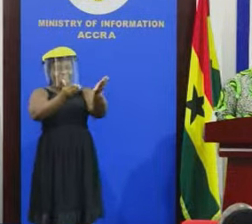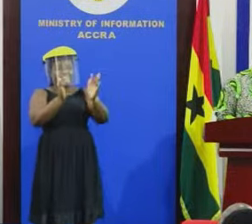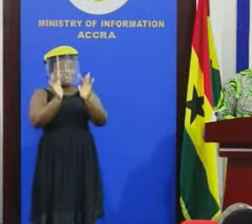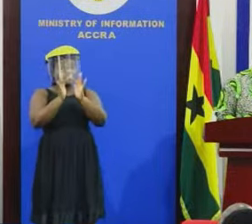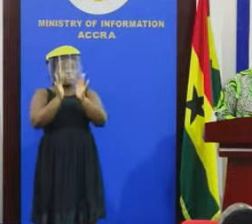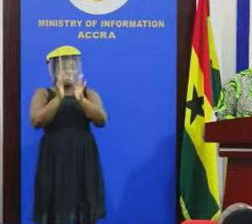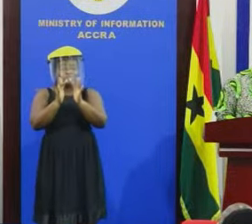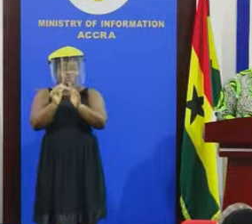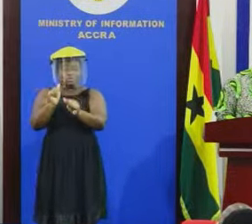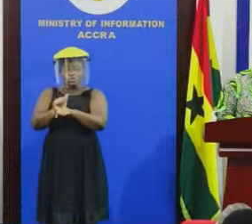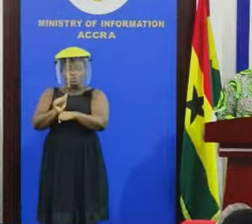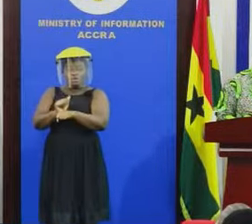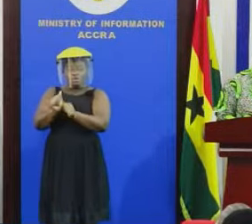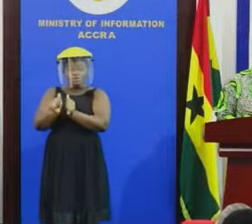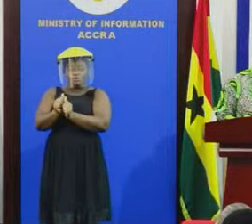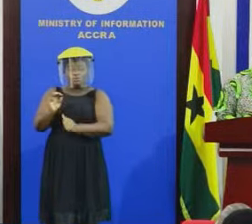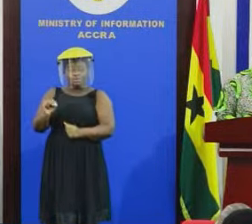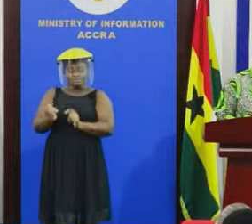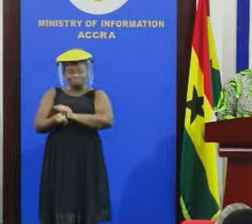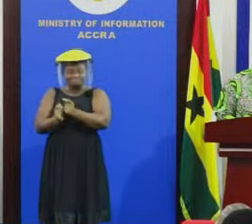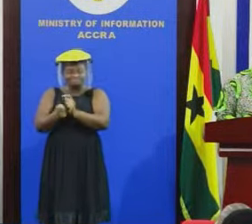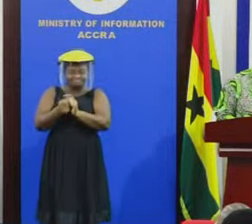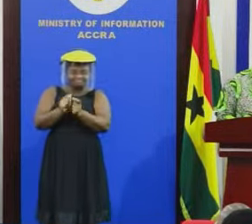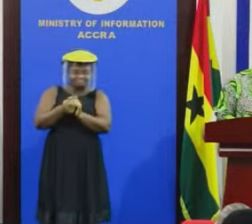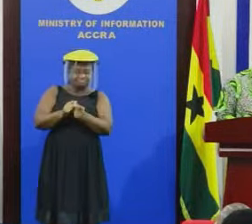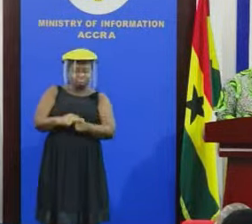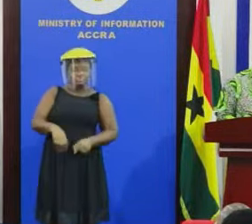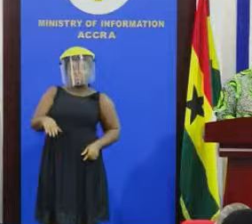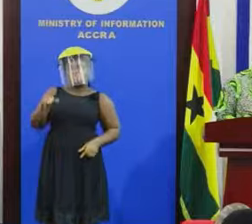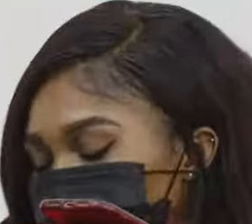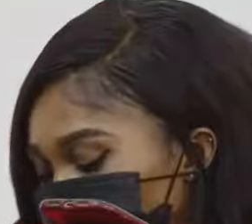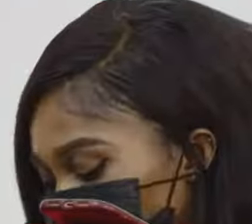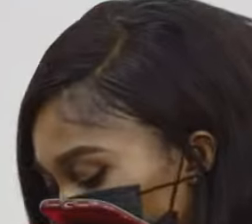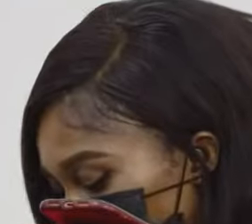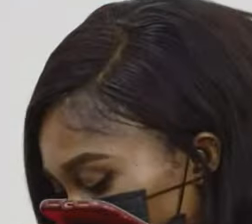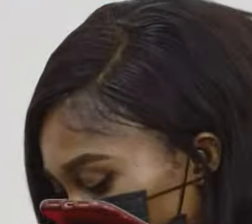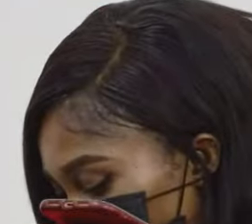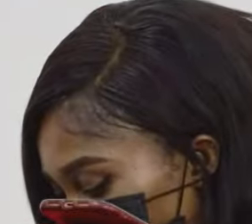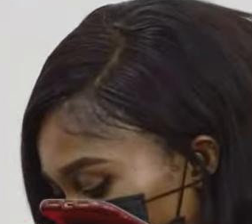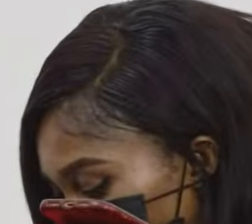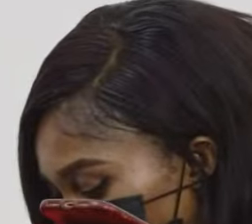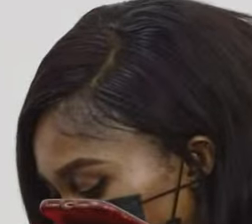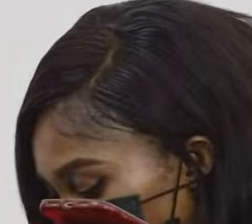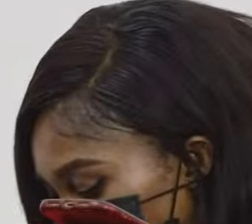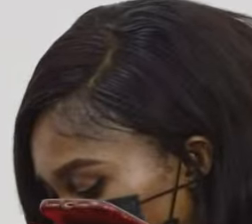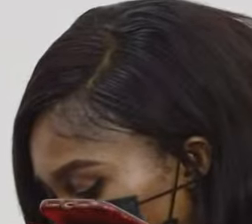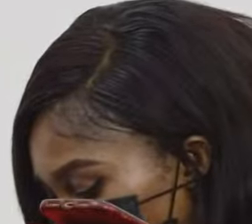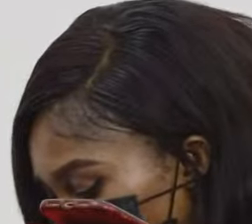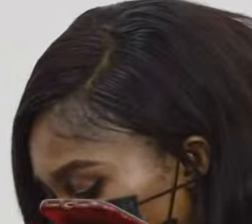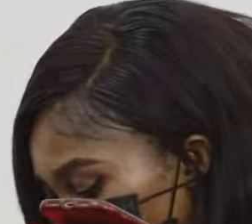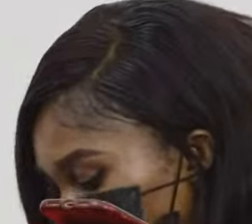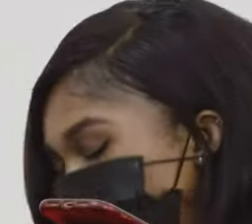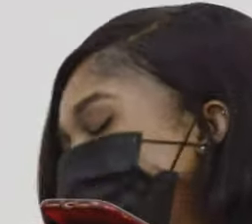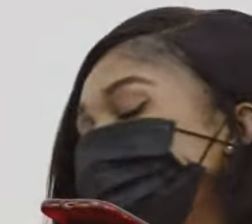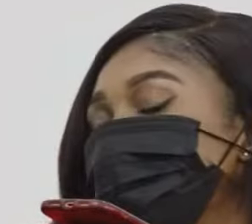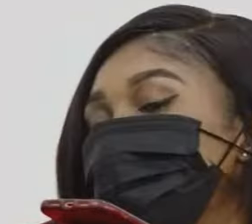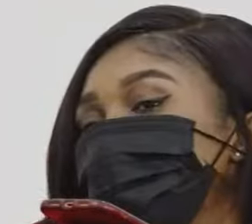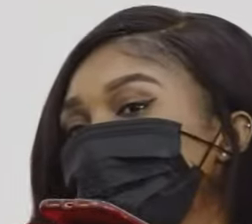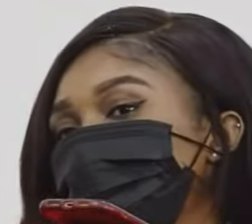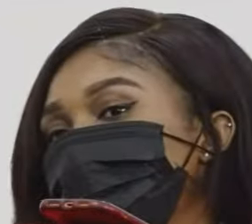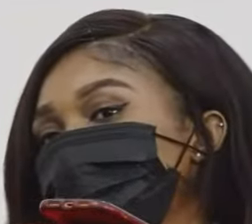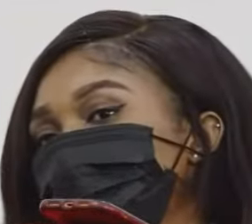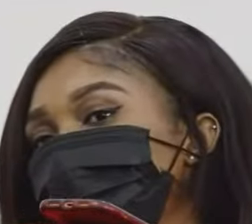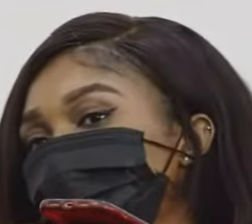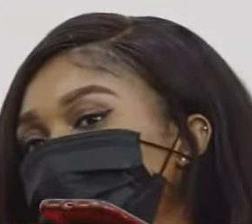consultants we're working with in terms of the amendments of section 193 and 194. So very soon there will be a